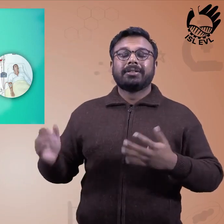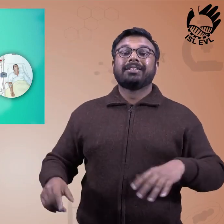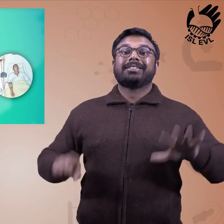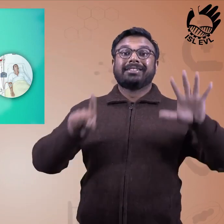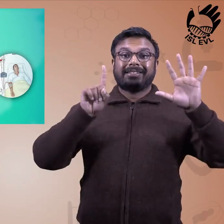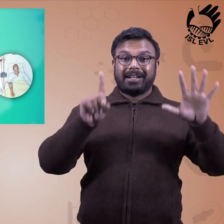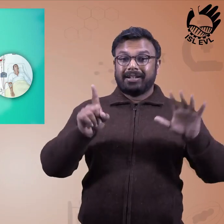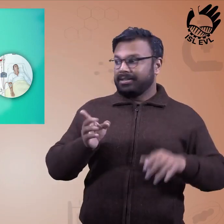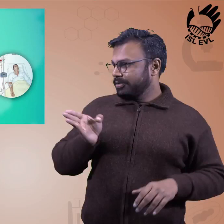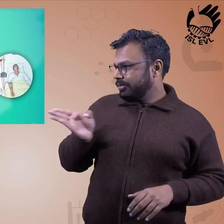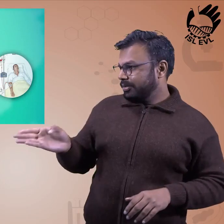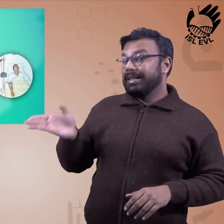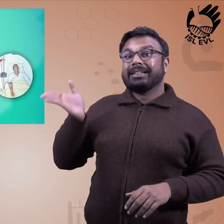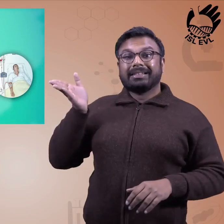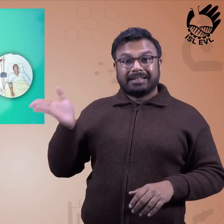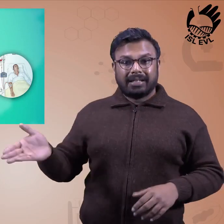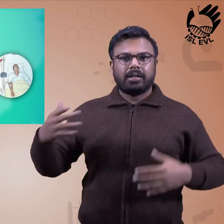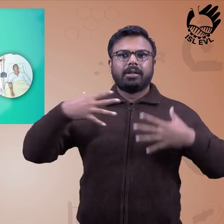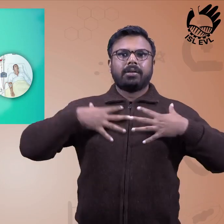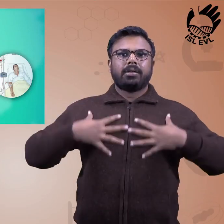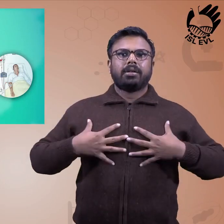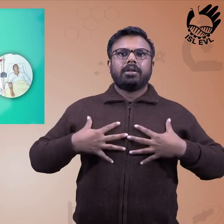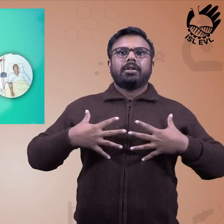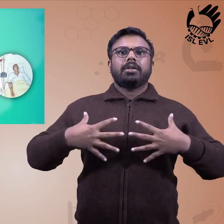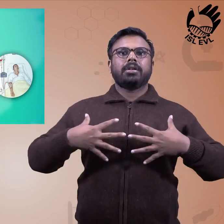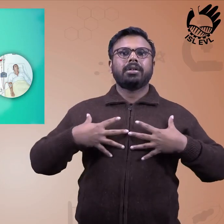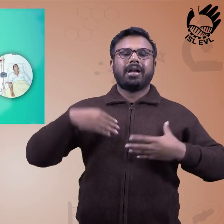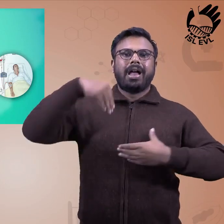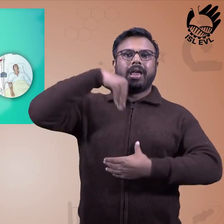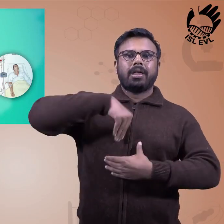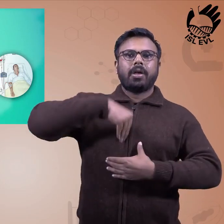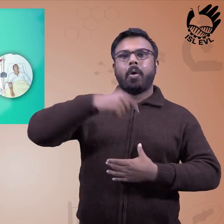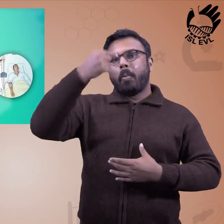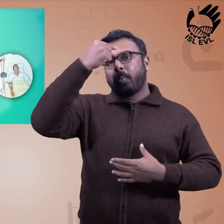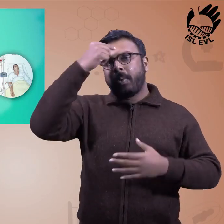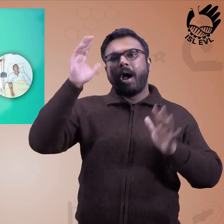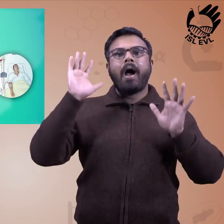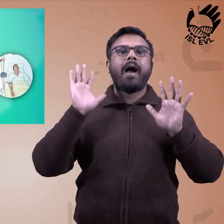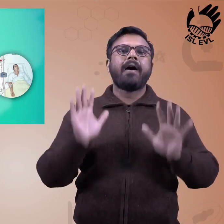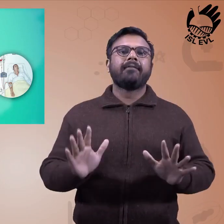and sixth, cystic fibrosis.